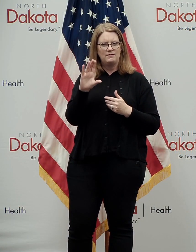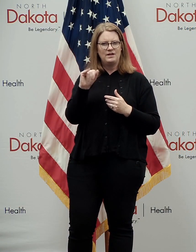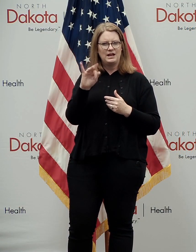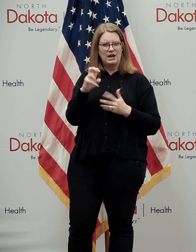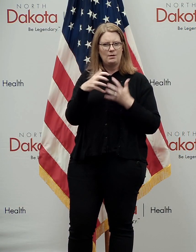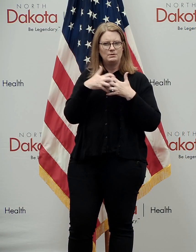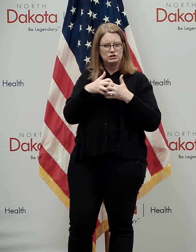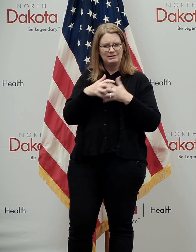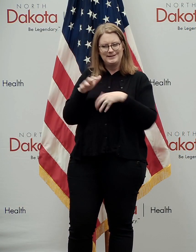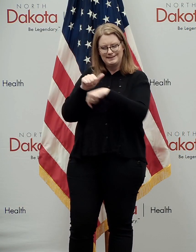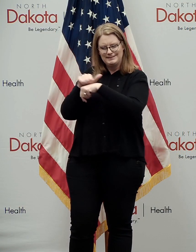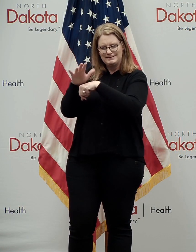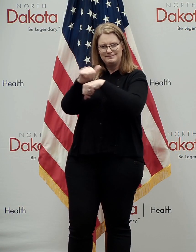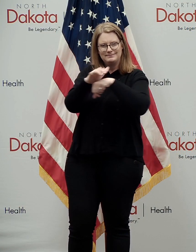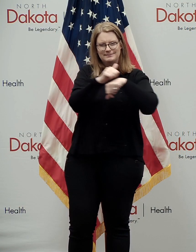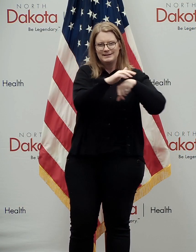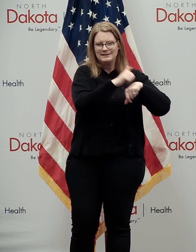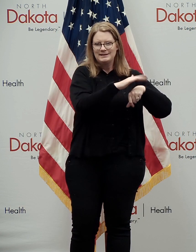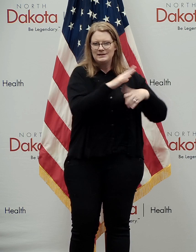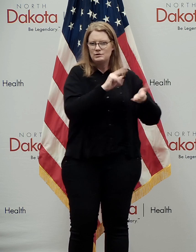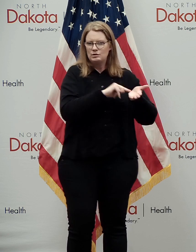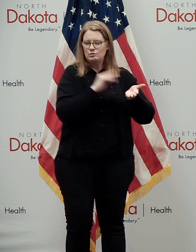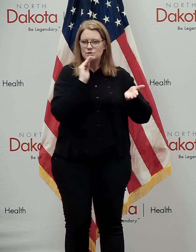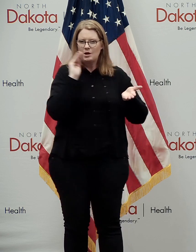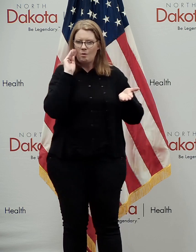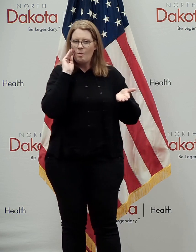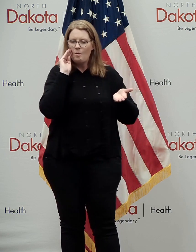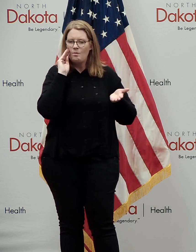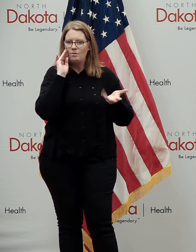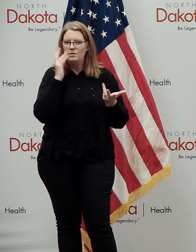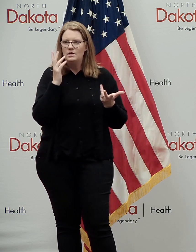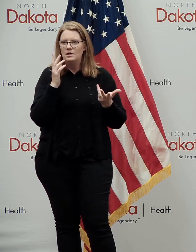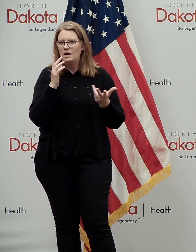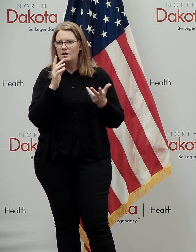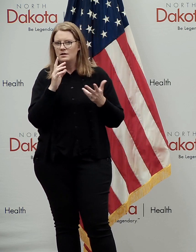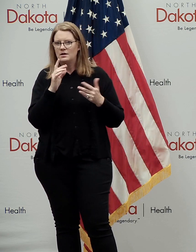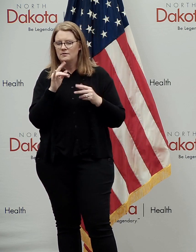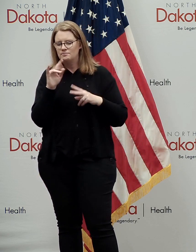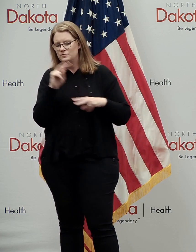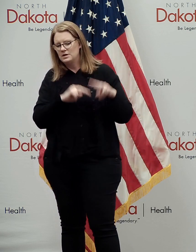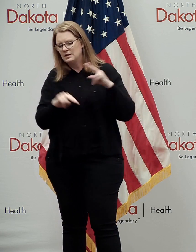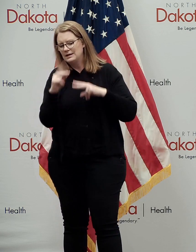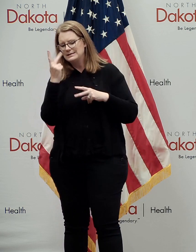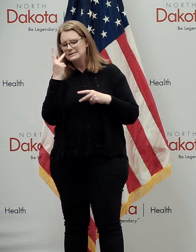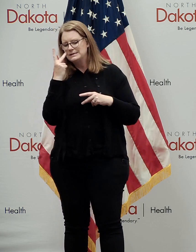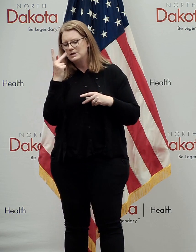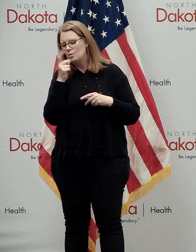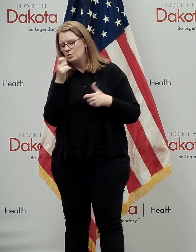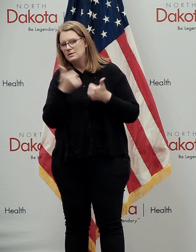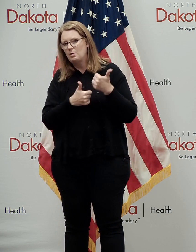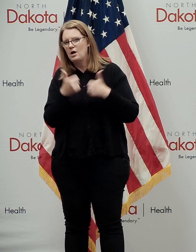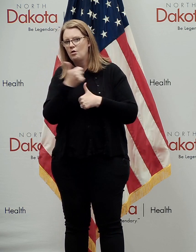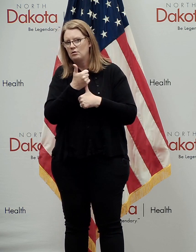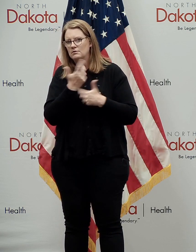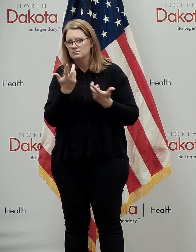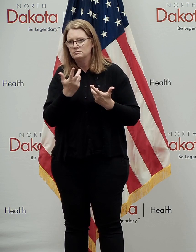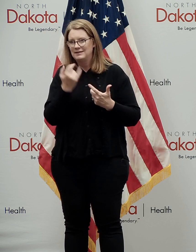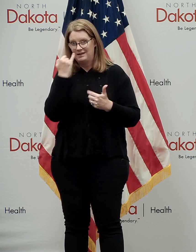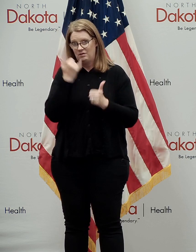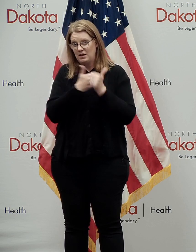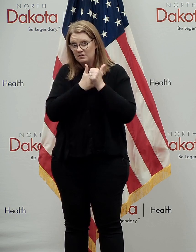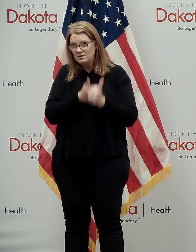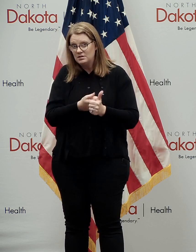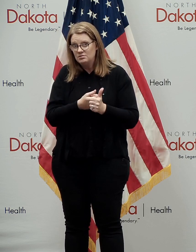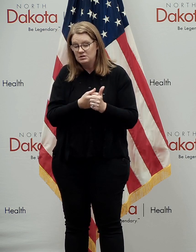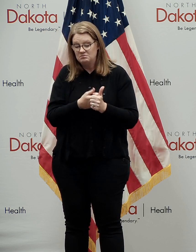shipping them to the skilled nursing facilities. They're doing that on a priority basis, but we would expect, again, if they keep on schedule, that